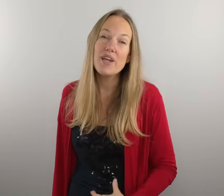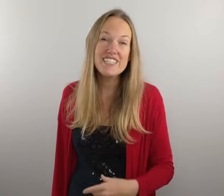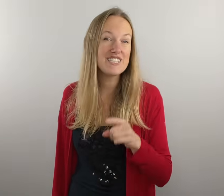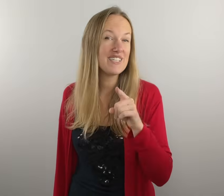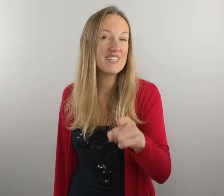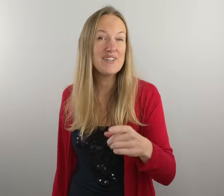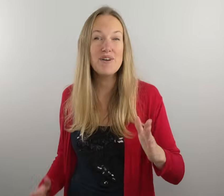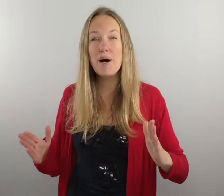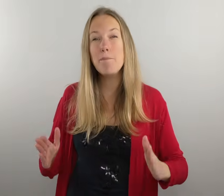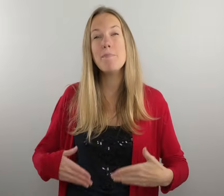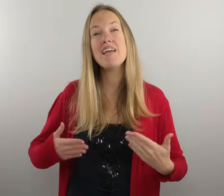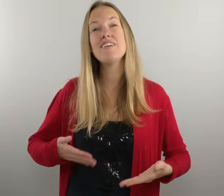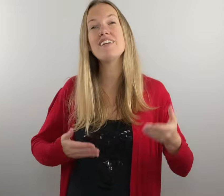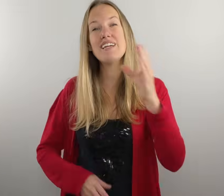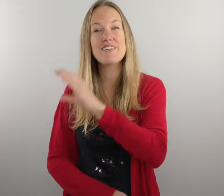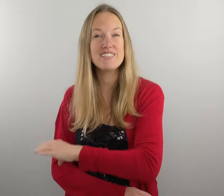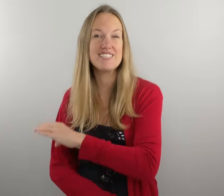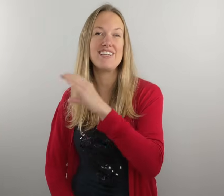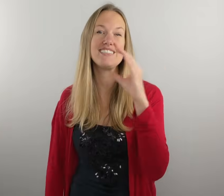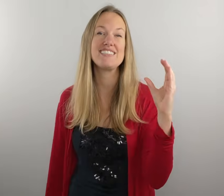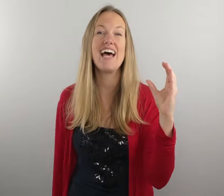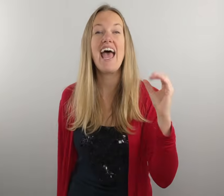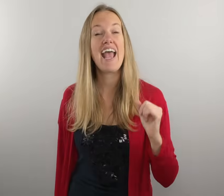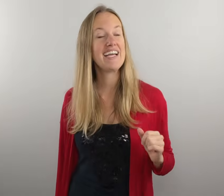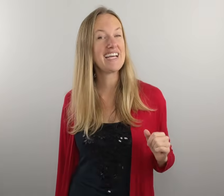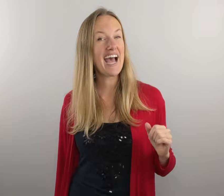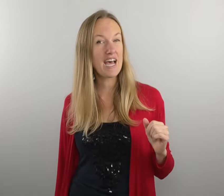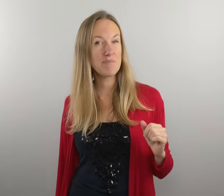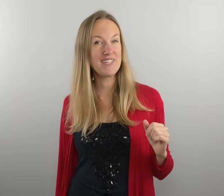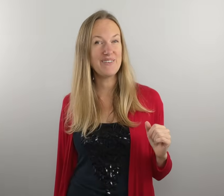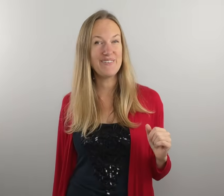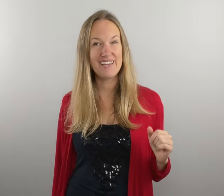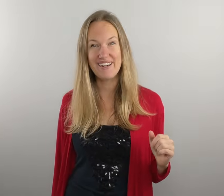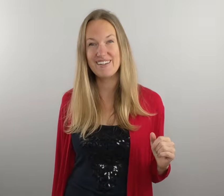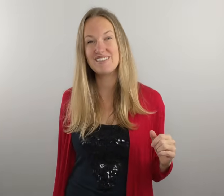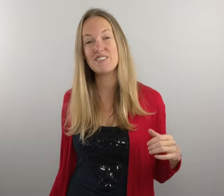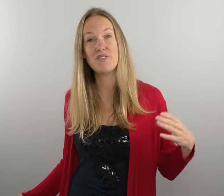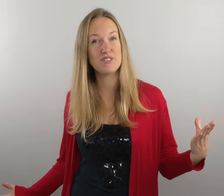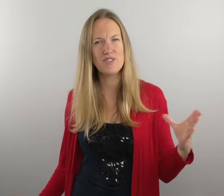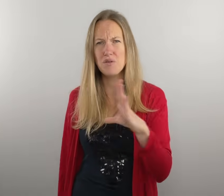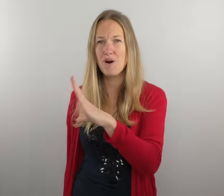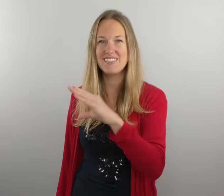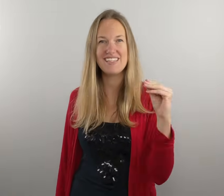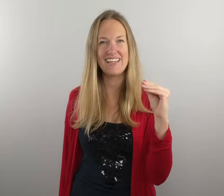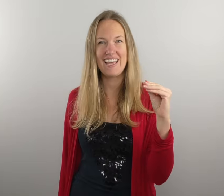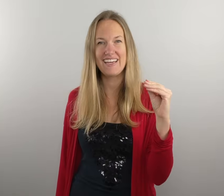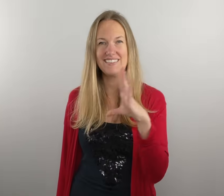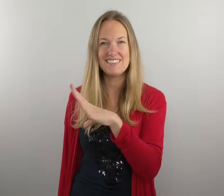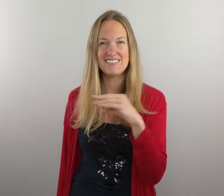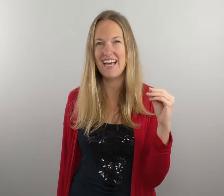wish you a Merry Christmas and a Happy New Year. So for those of you who want to sign and, it's that.